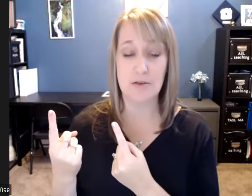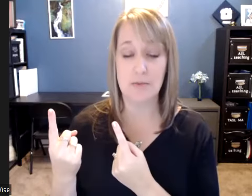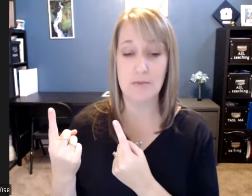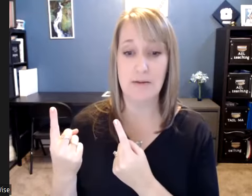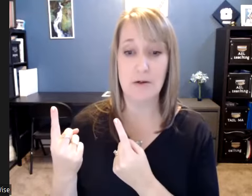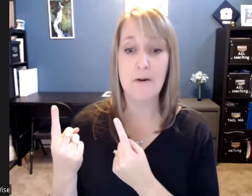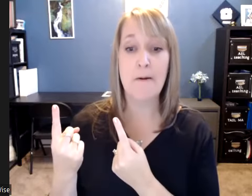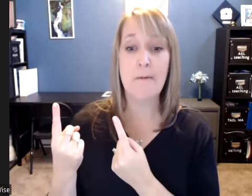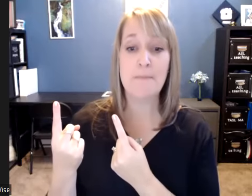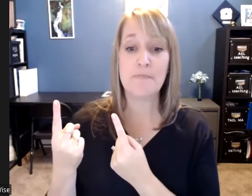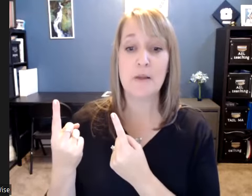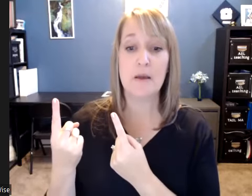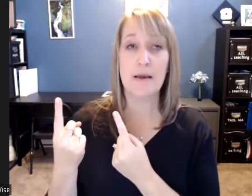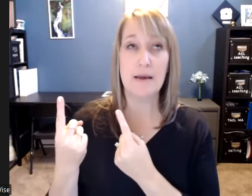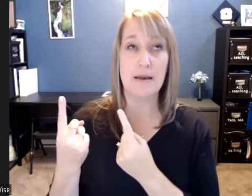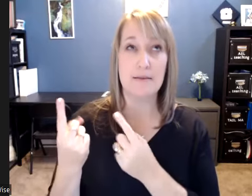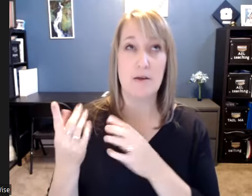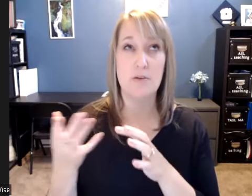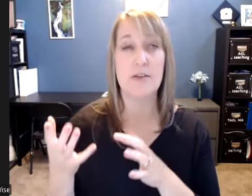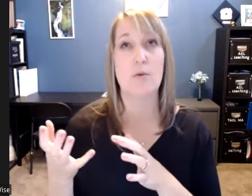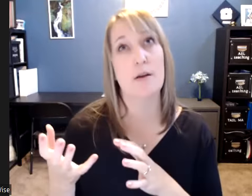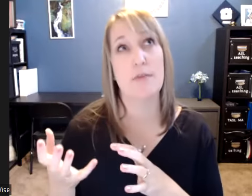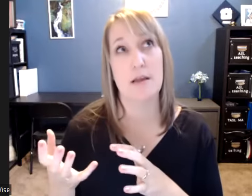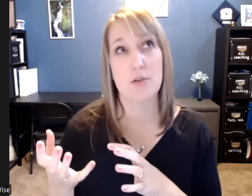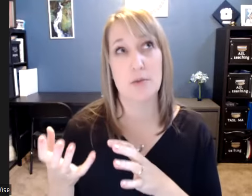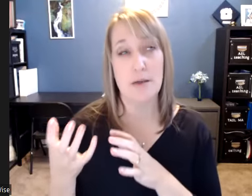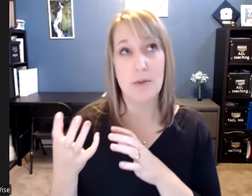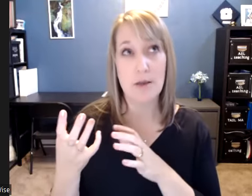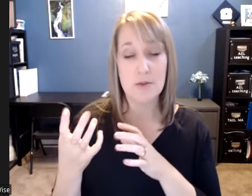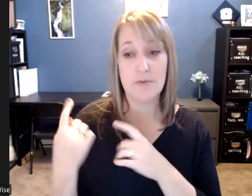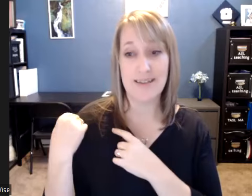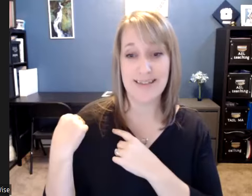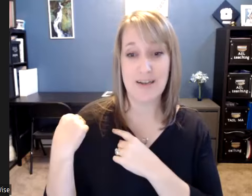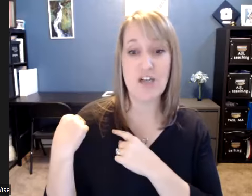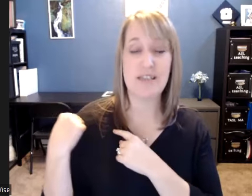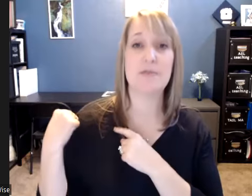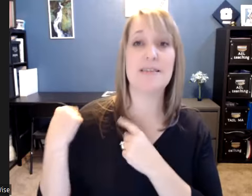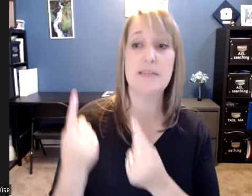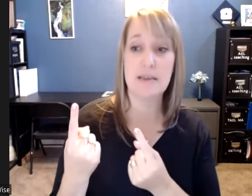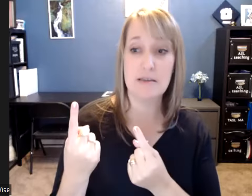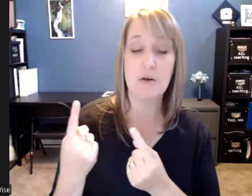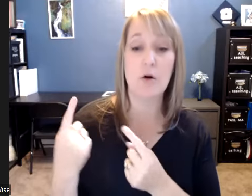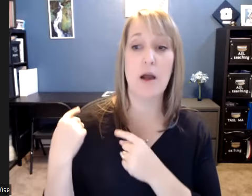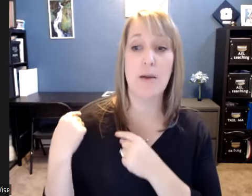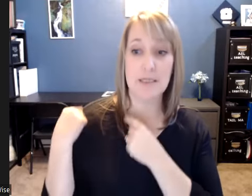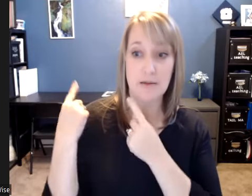or whatever. Is also one of the English words that we use for this concept of since or up until